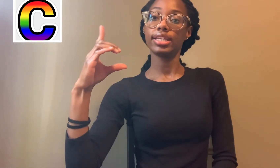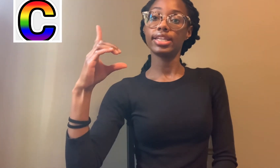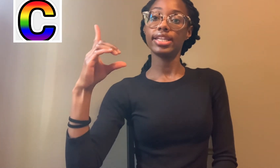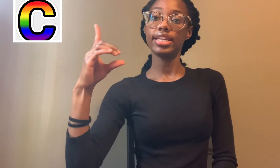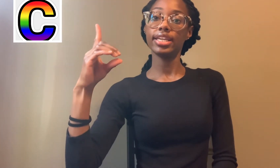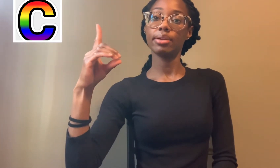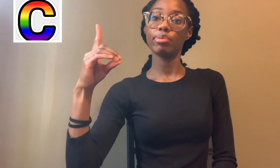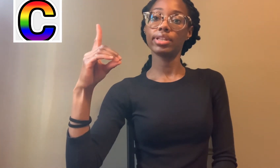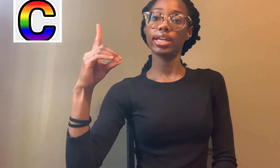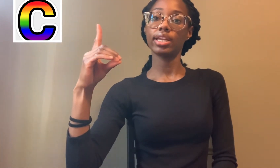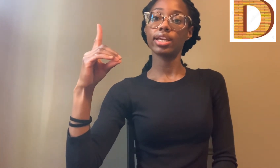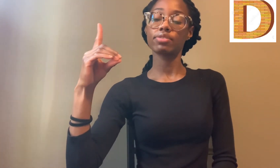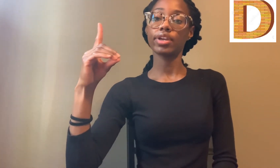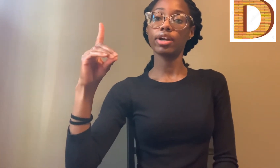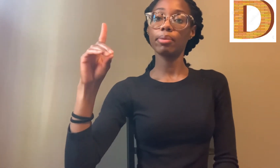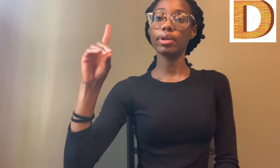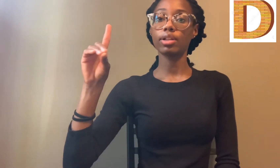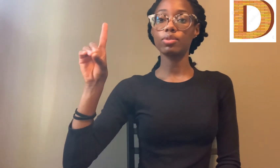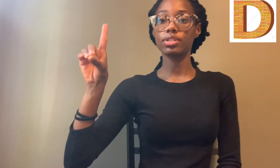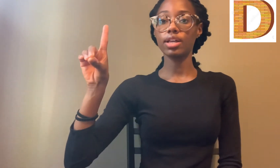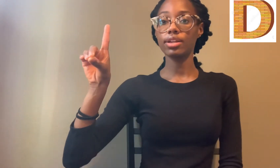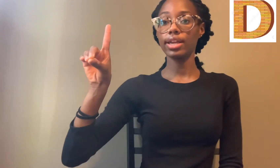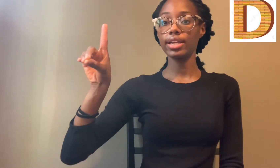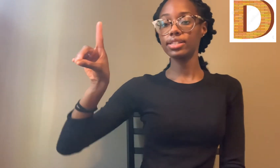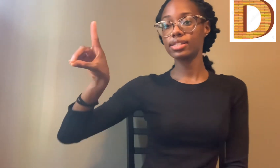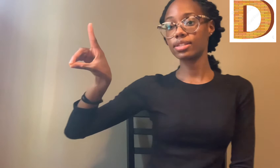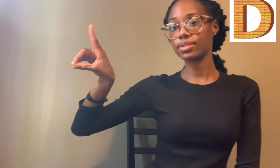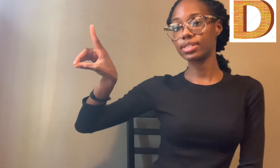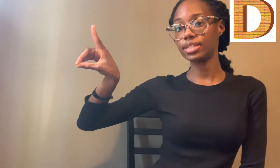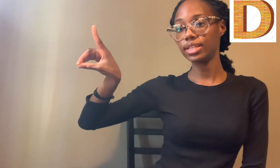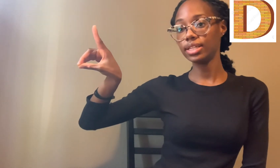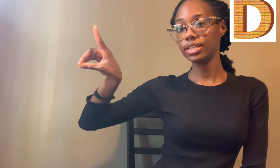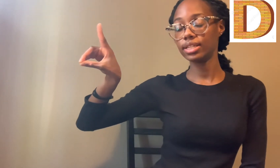D, bring that index finger up and close the other hand, so it's D.